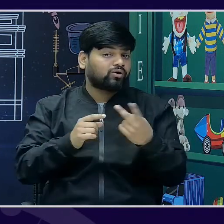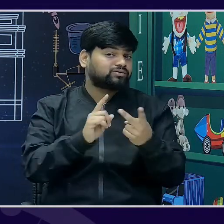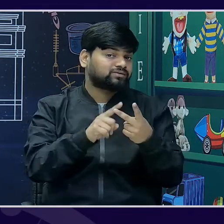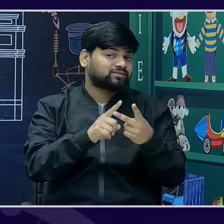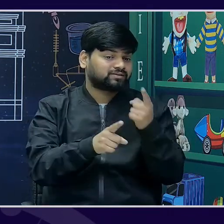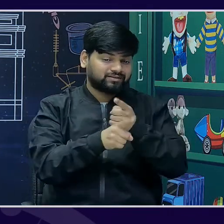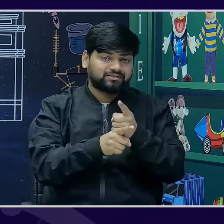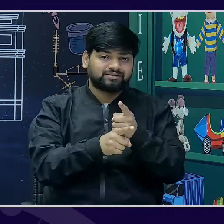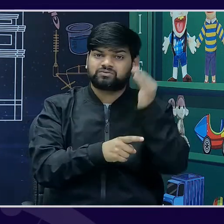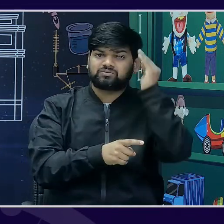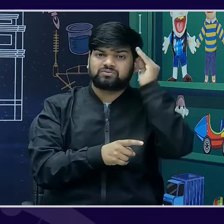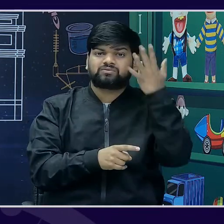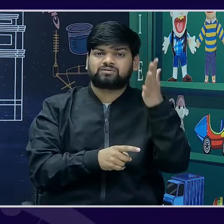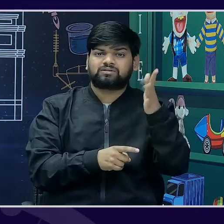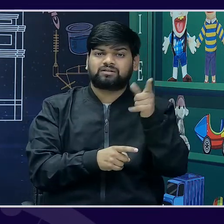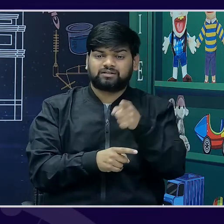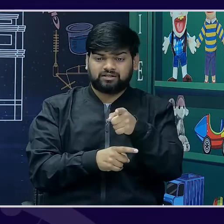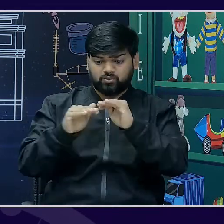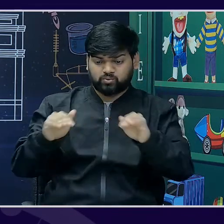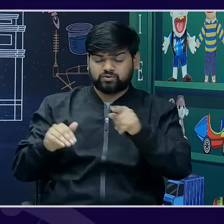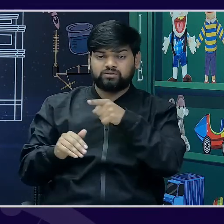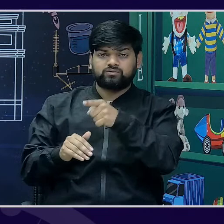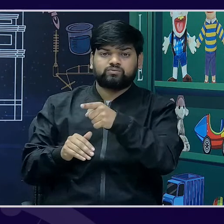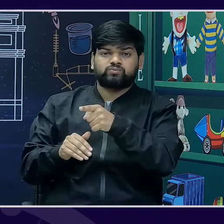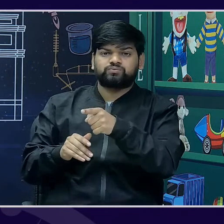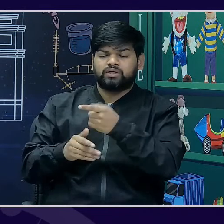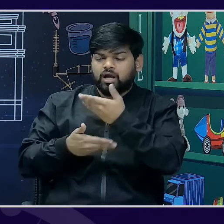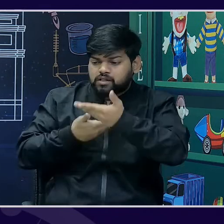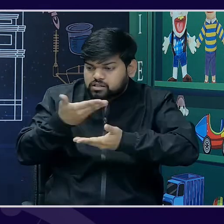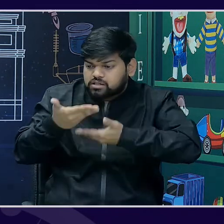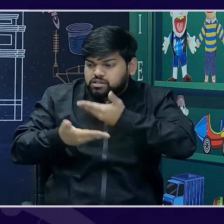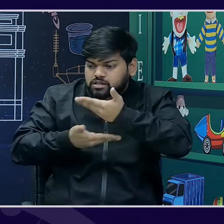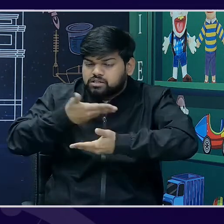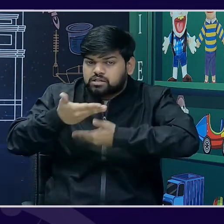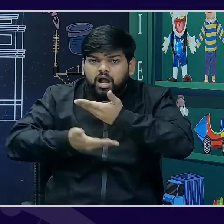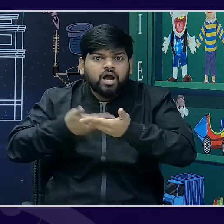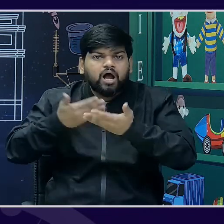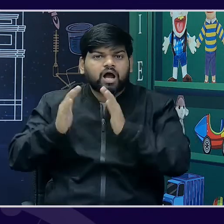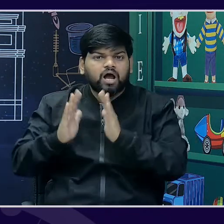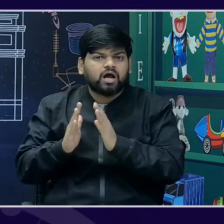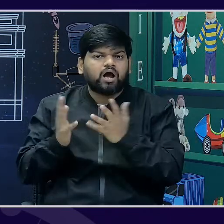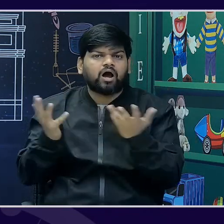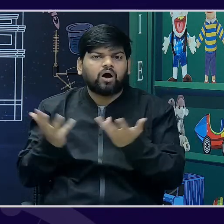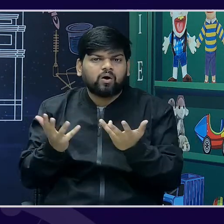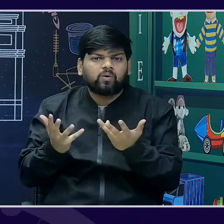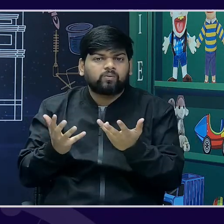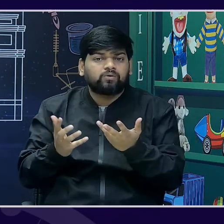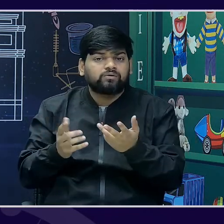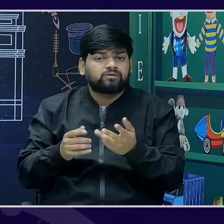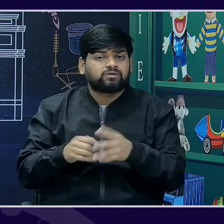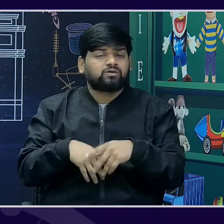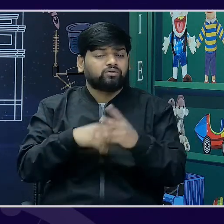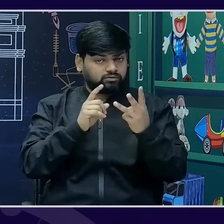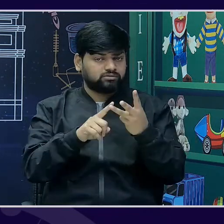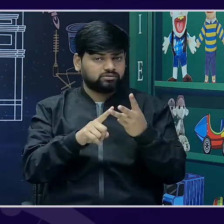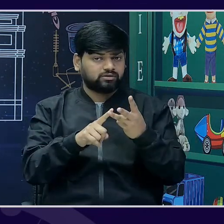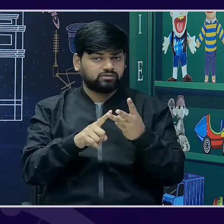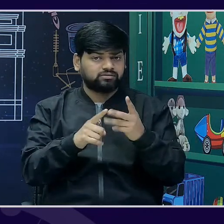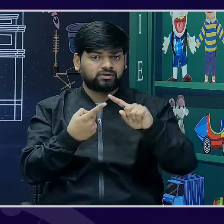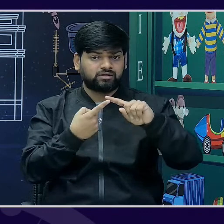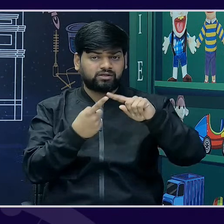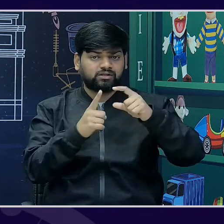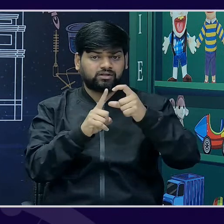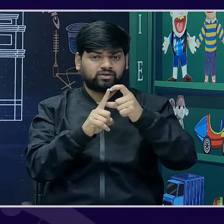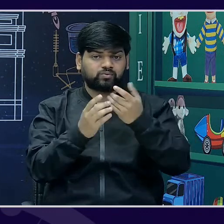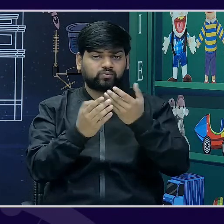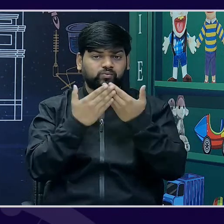would not blame the education system, because in a class they will have to handle another 20 kids. He or she cannot just sit